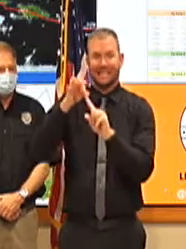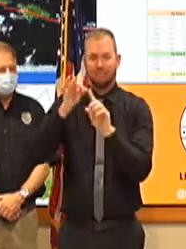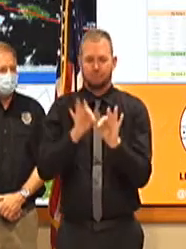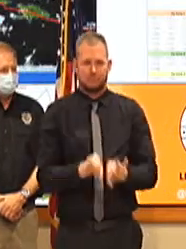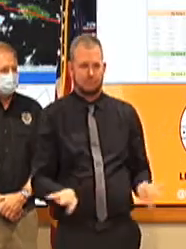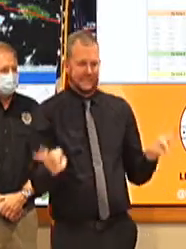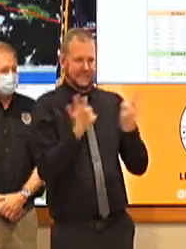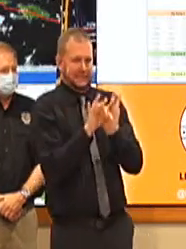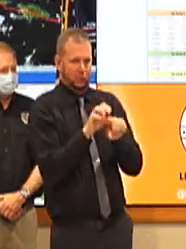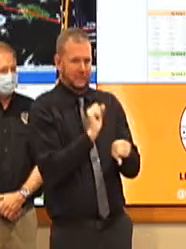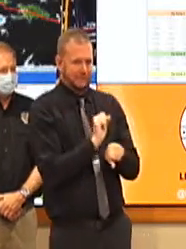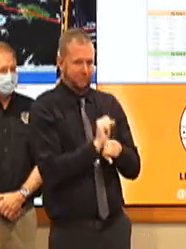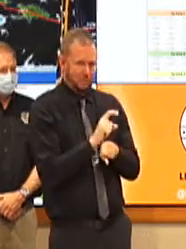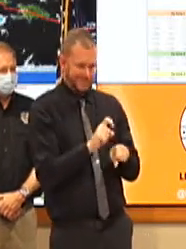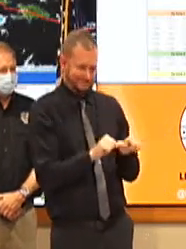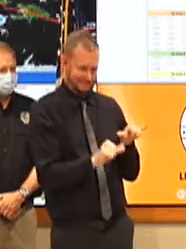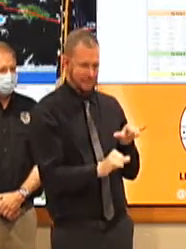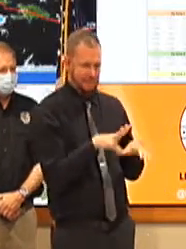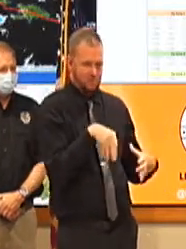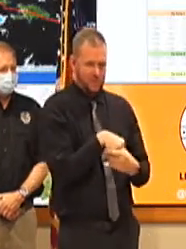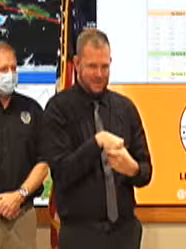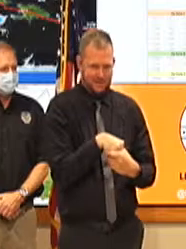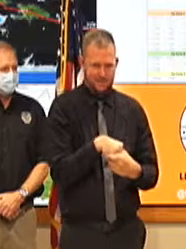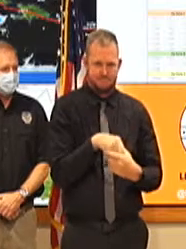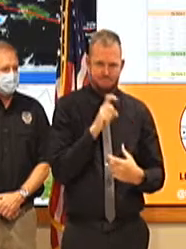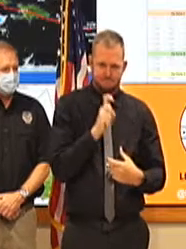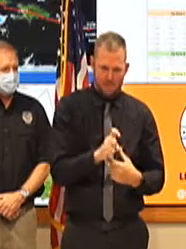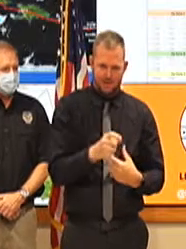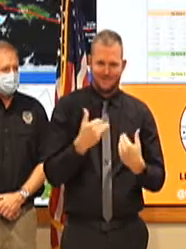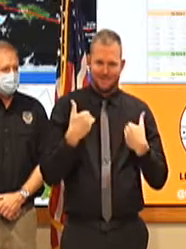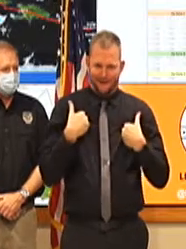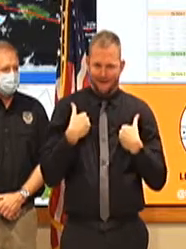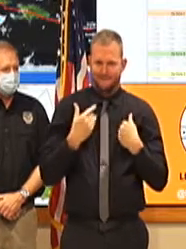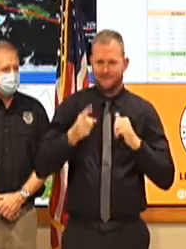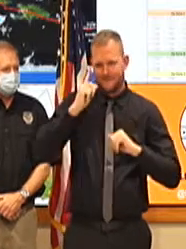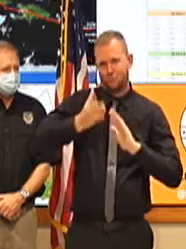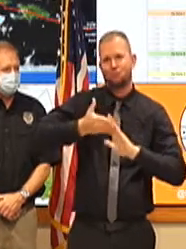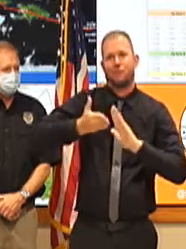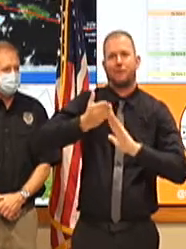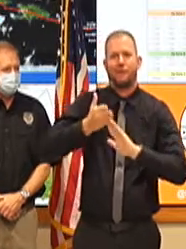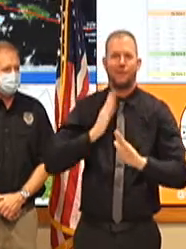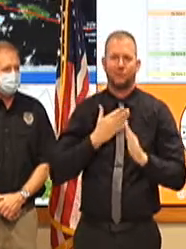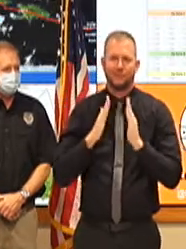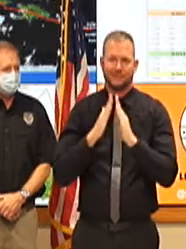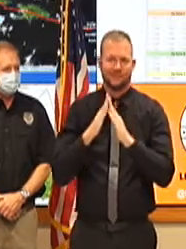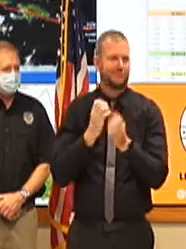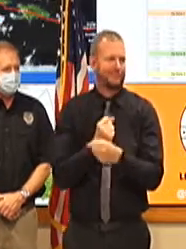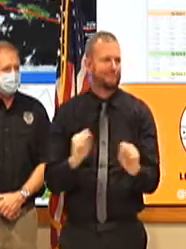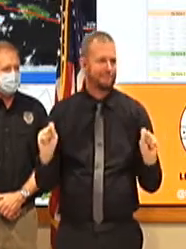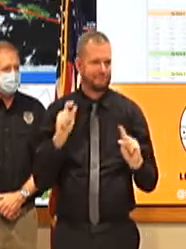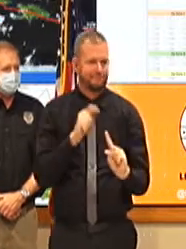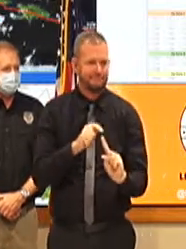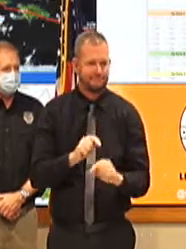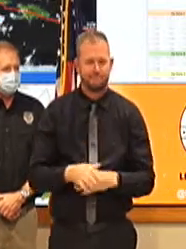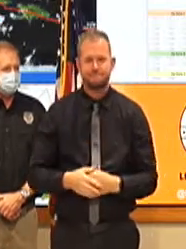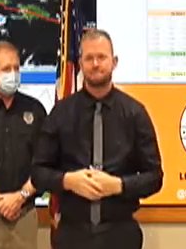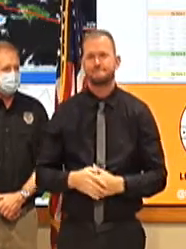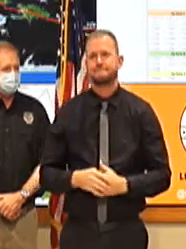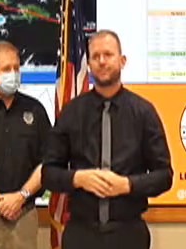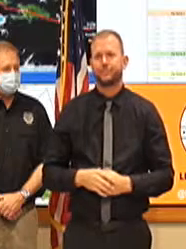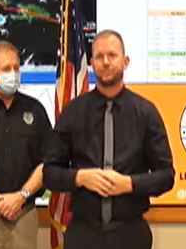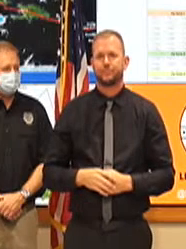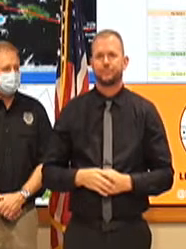essential employees, people that we need in order to keep people safe during the course of this storm. By 8